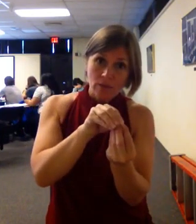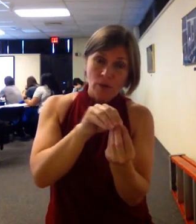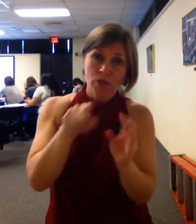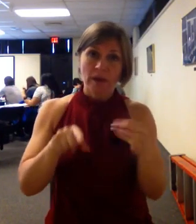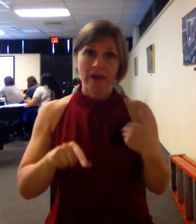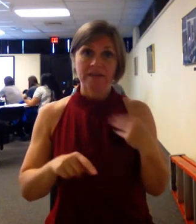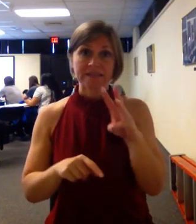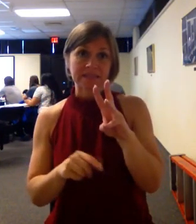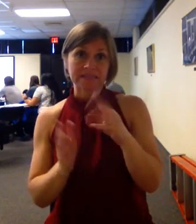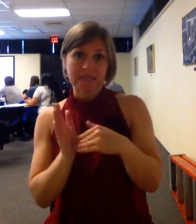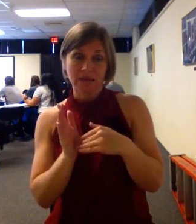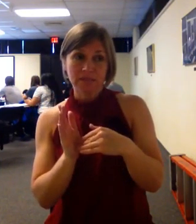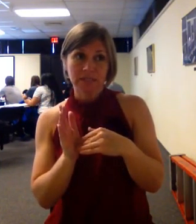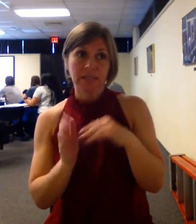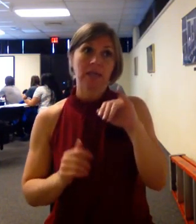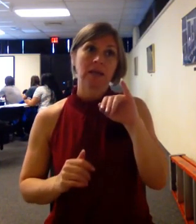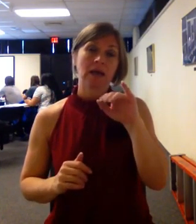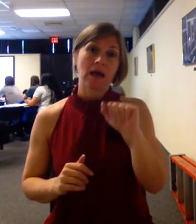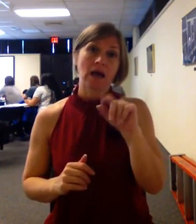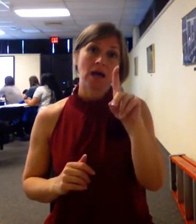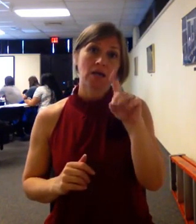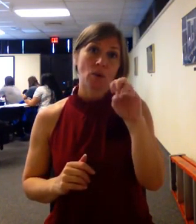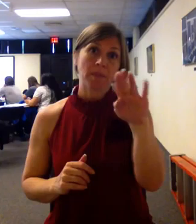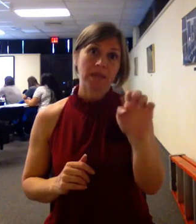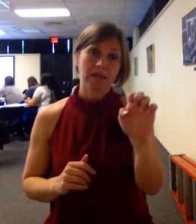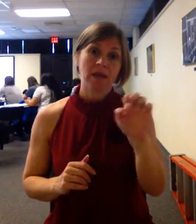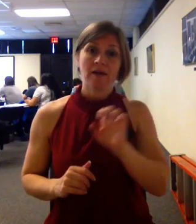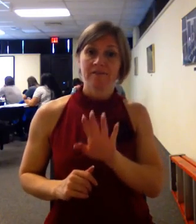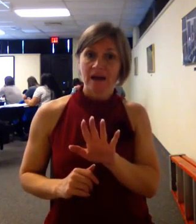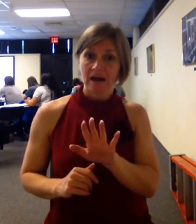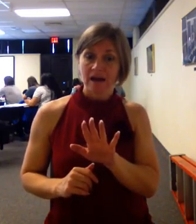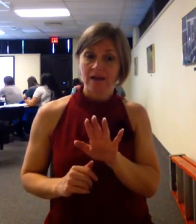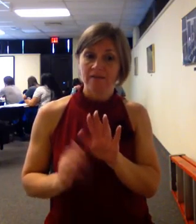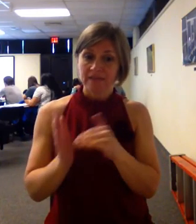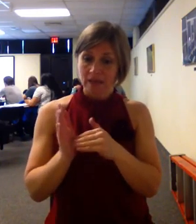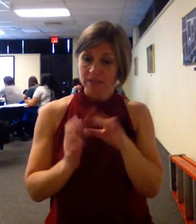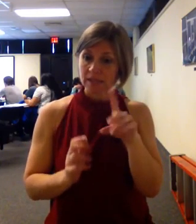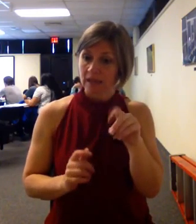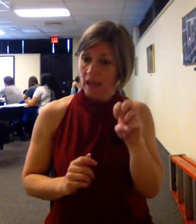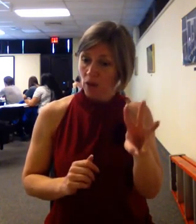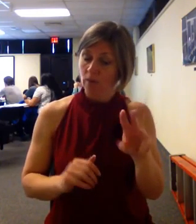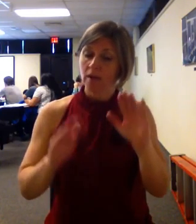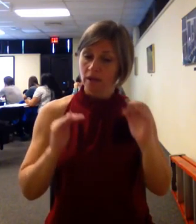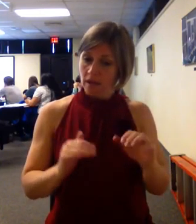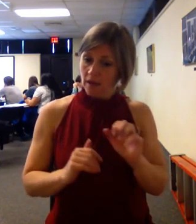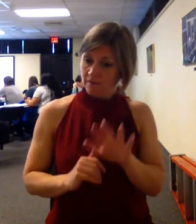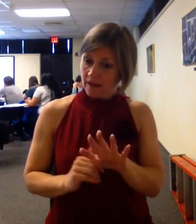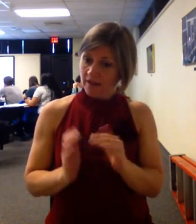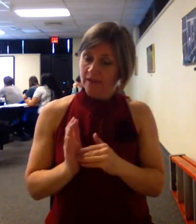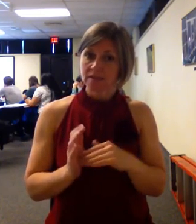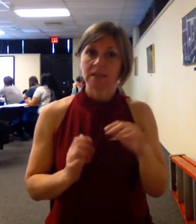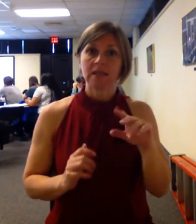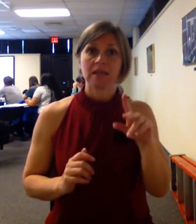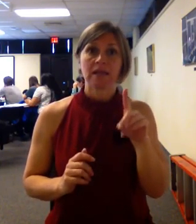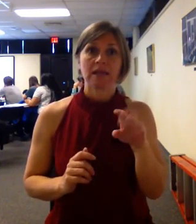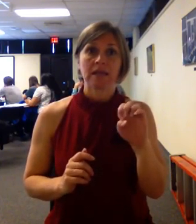6,000 in Adobe, you've got 5,000 in Dow, and 5,000 in Office Depot. So you've got 16,000 in